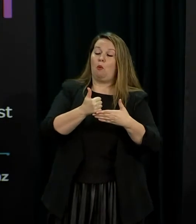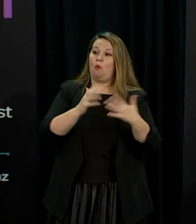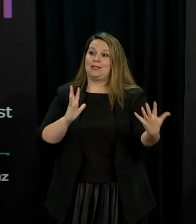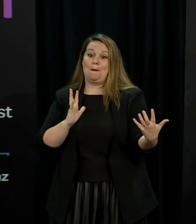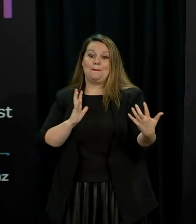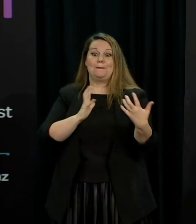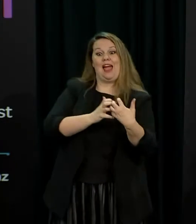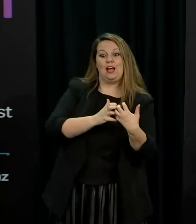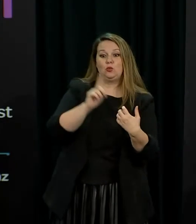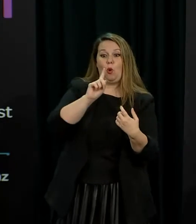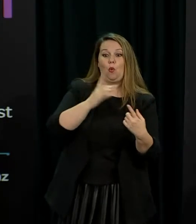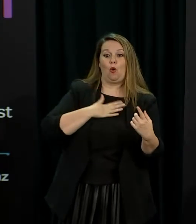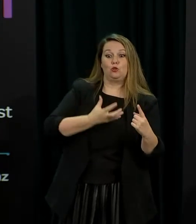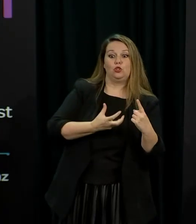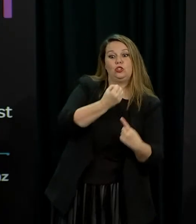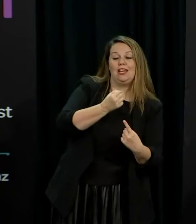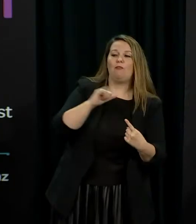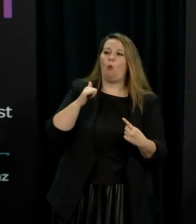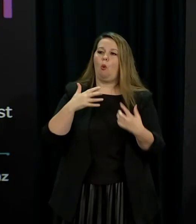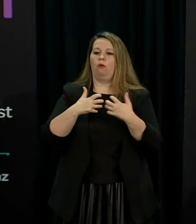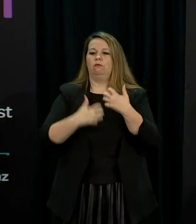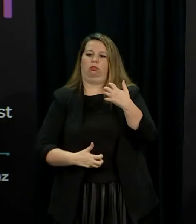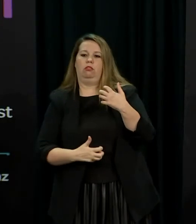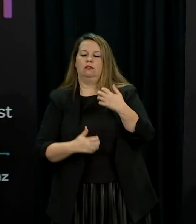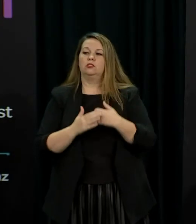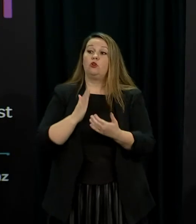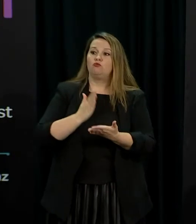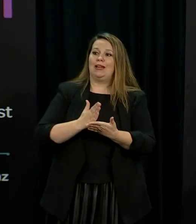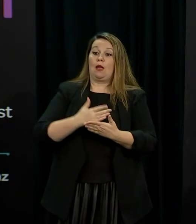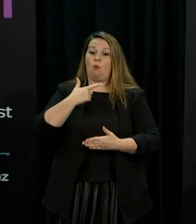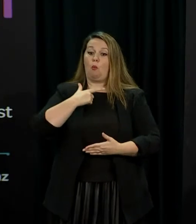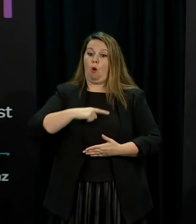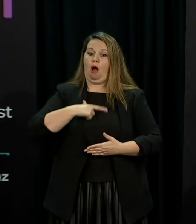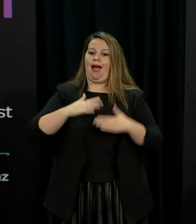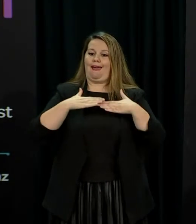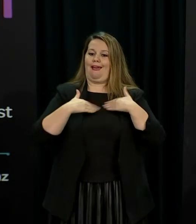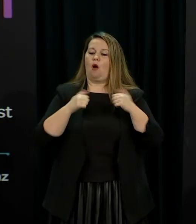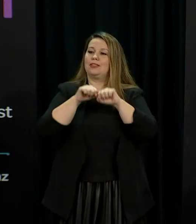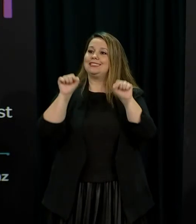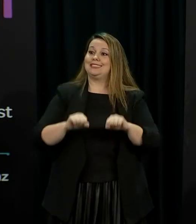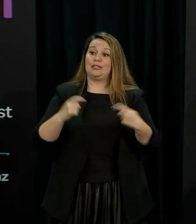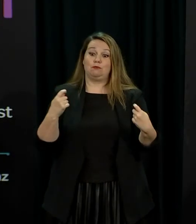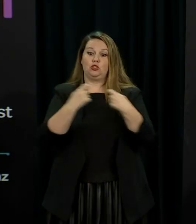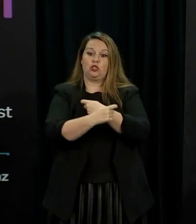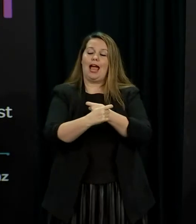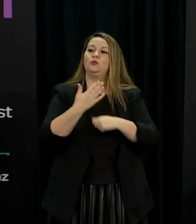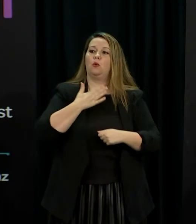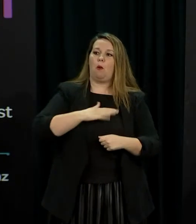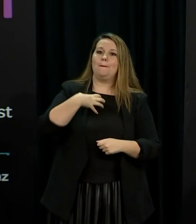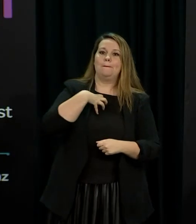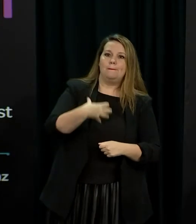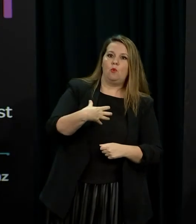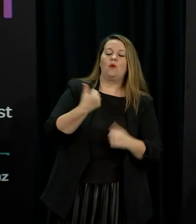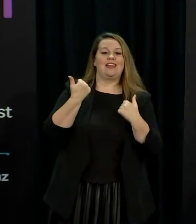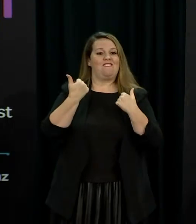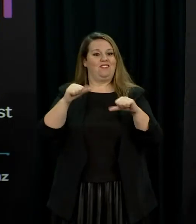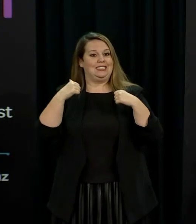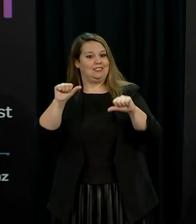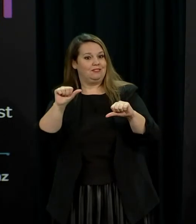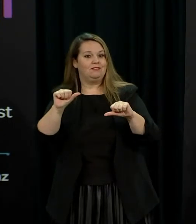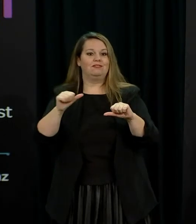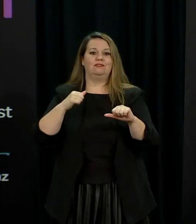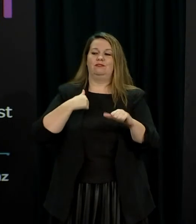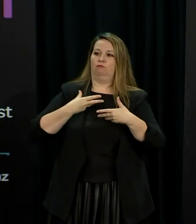of the reforms is to try and get greater consistency, greater equity, and a greater efficiency really out of what the system can